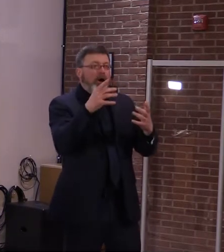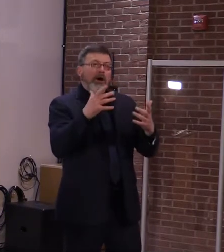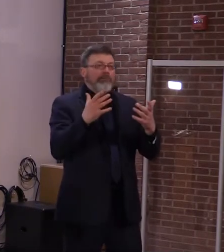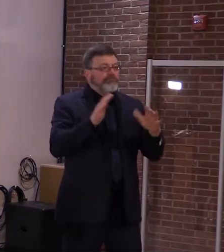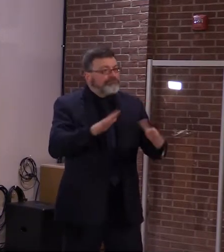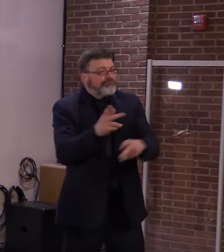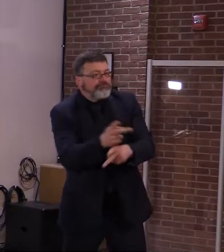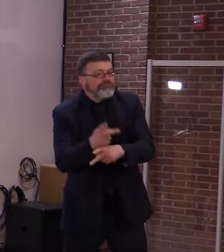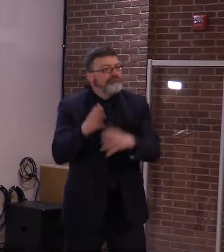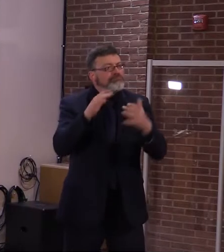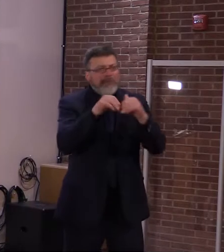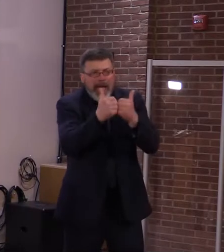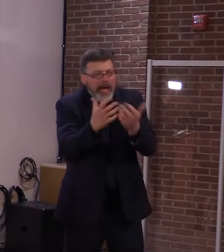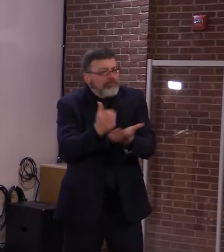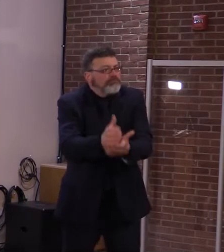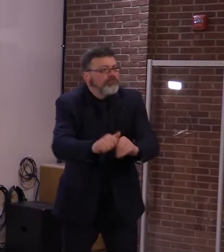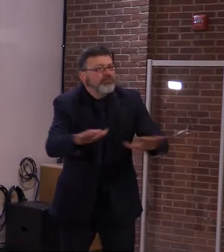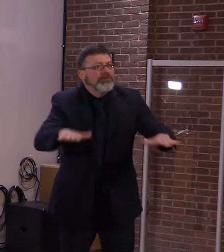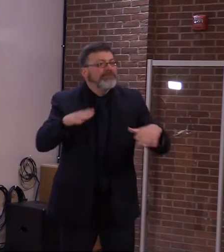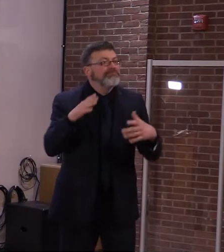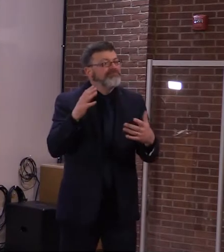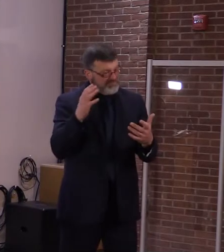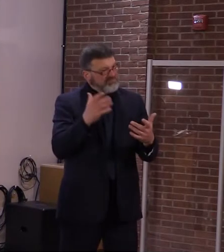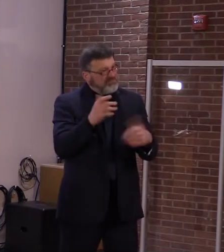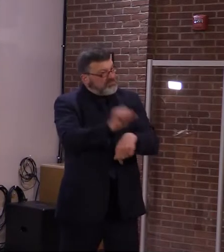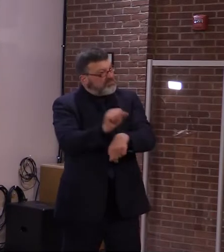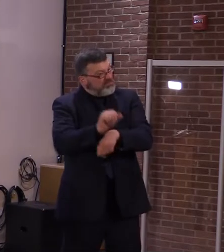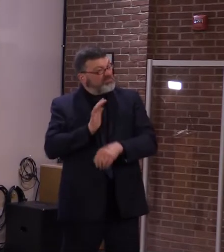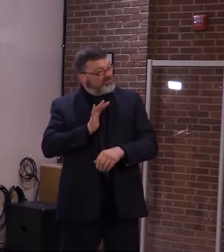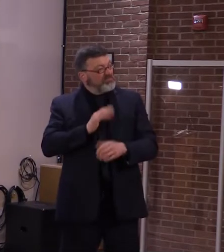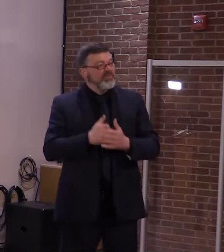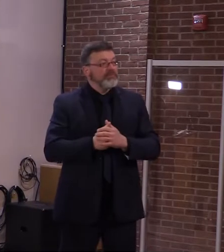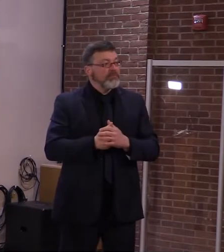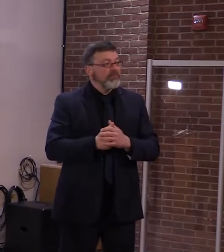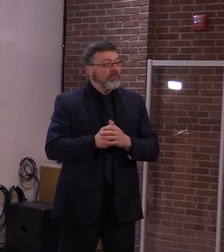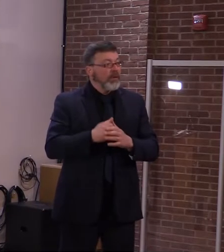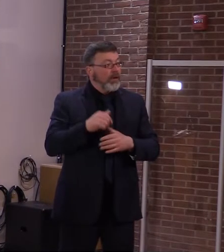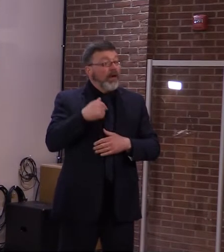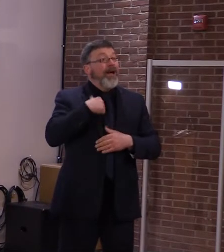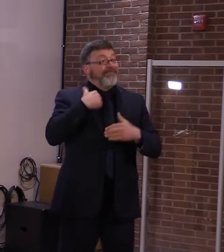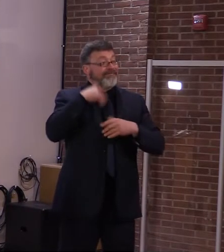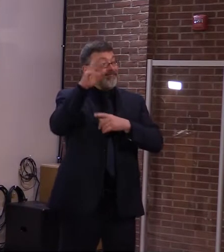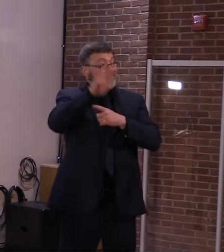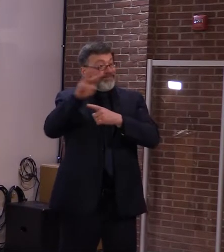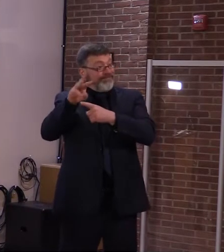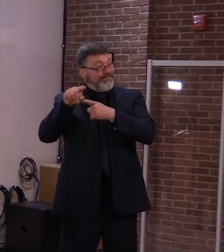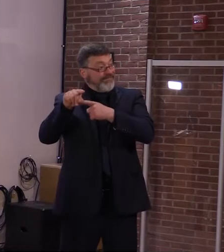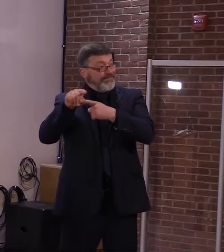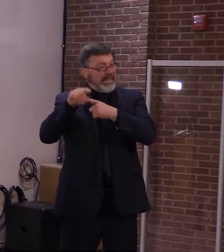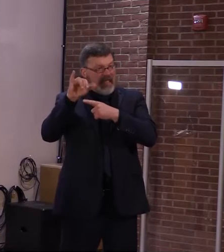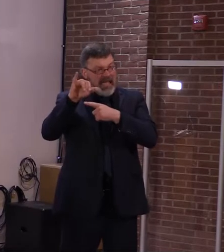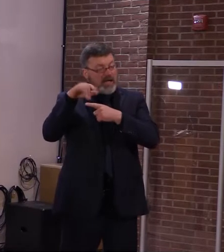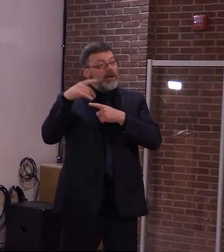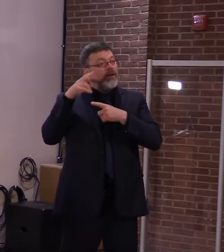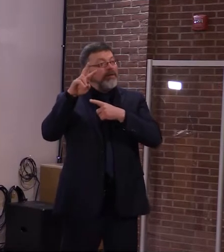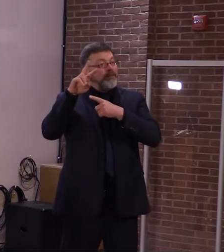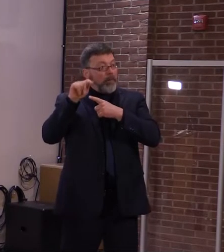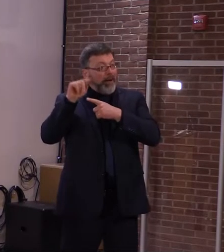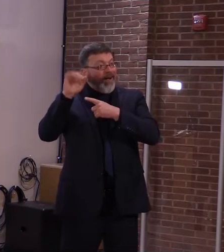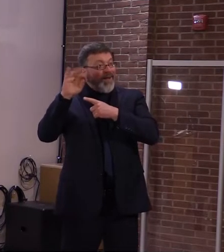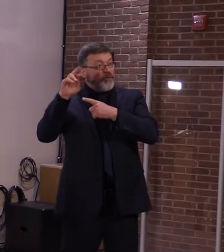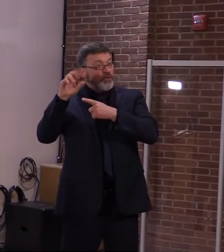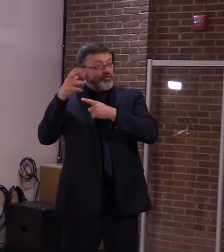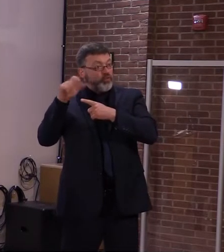a page for people interested in these jobs. This is open to high school as well